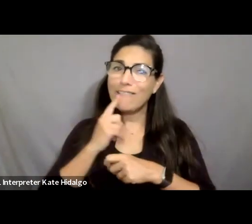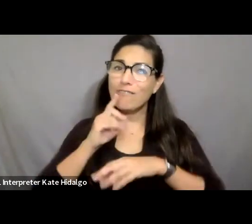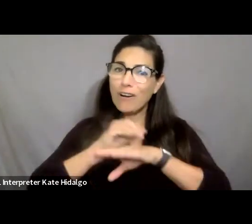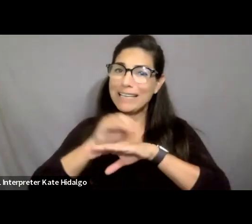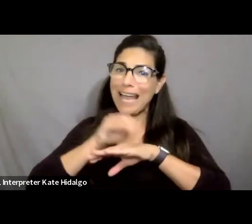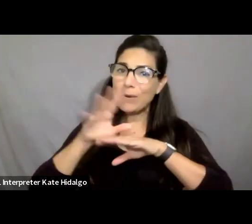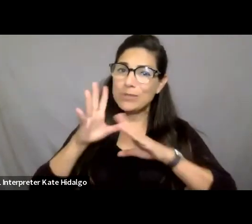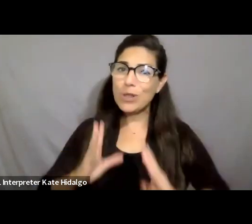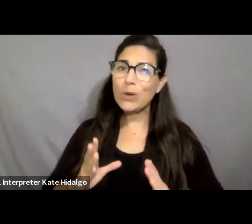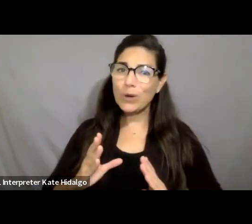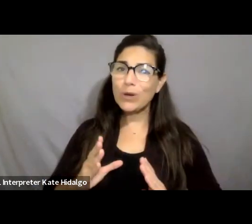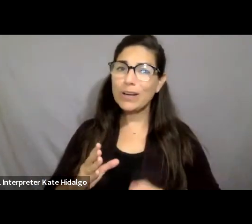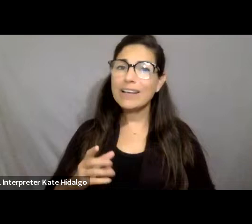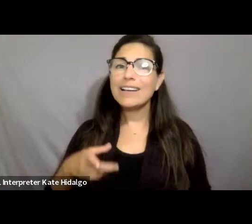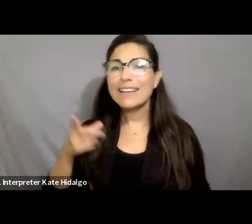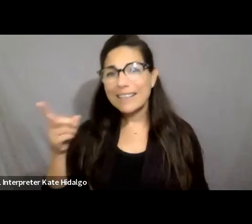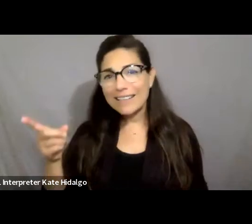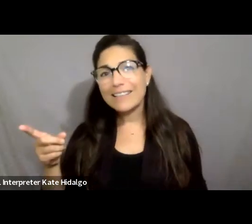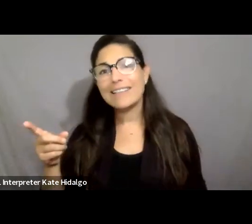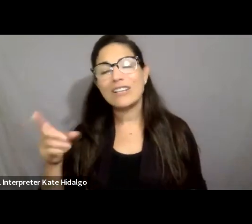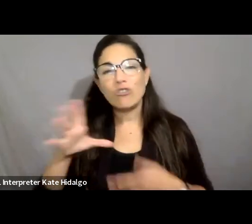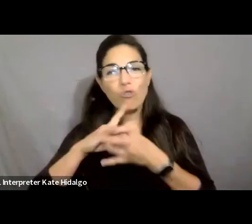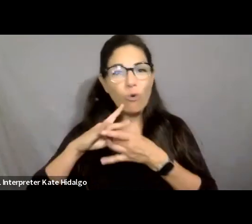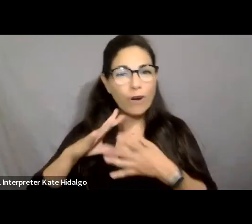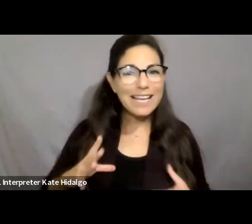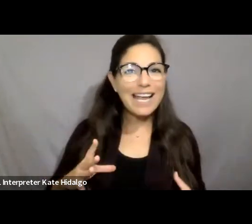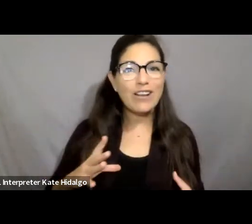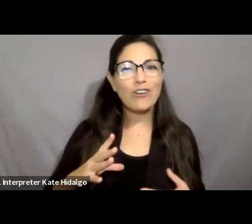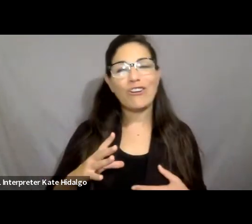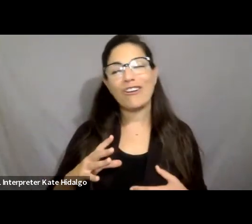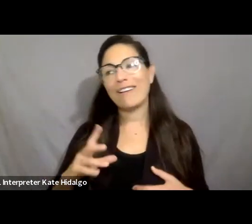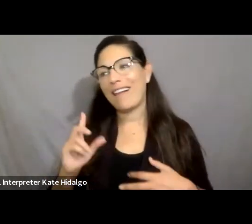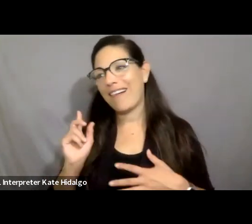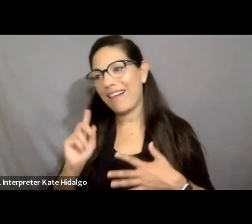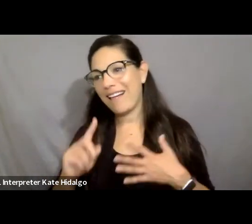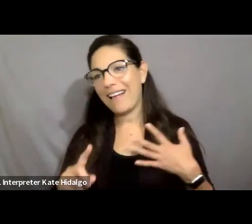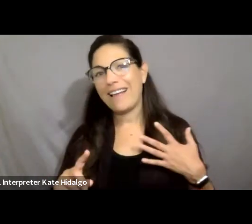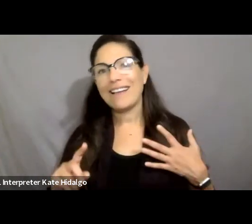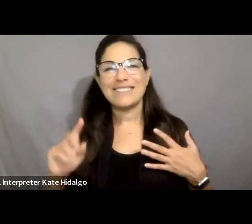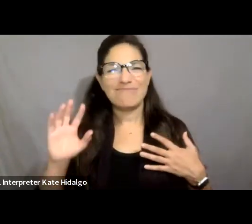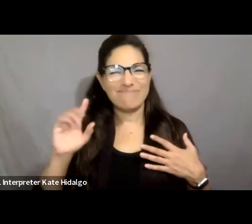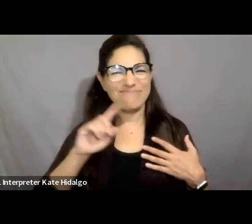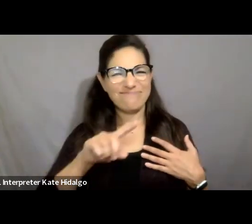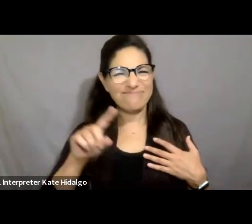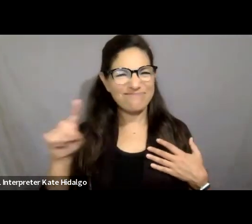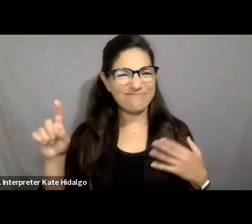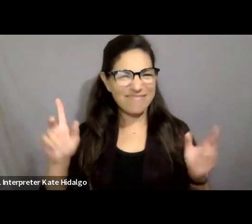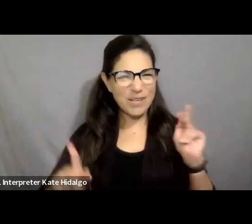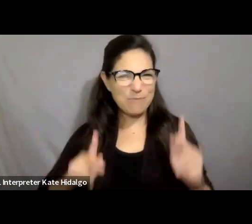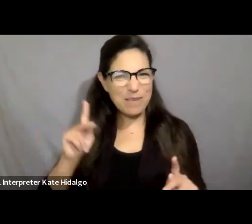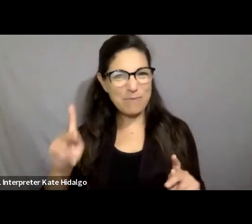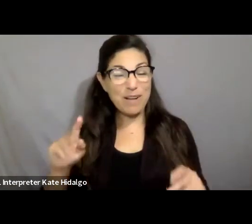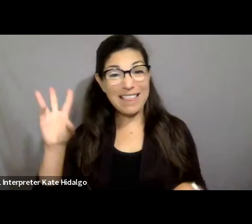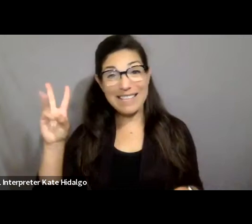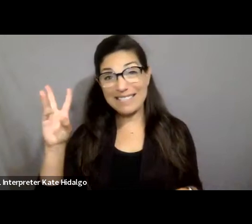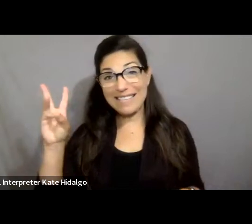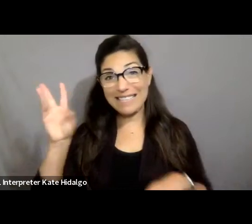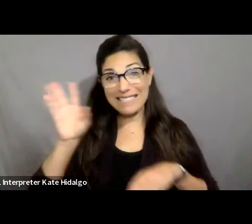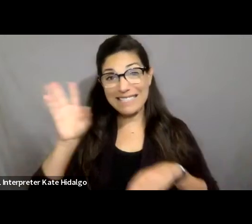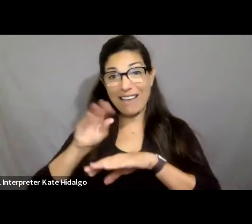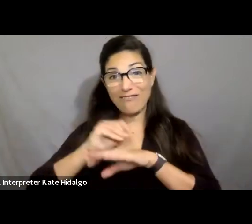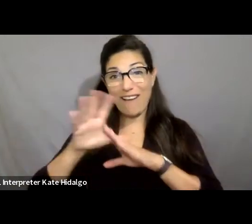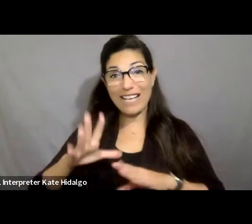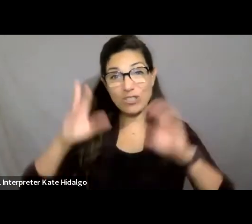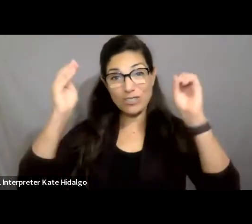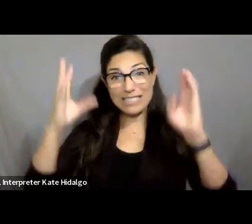for Ms. B, for our coordinator, Allison Block, and for the 6 advisor